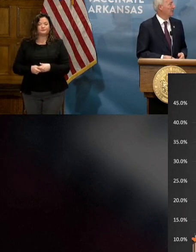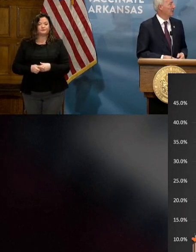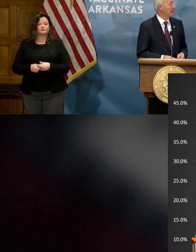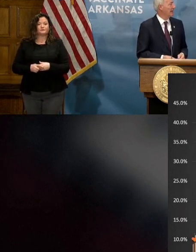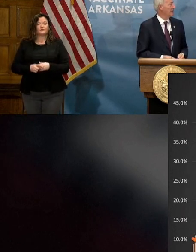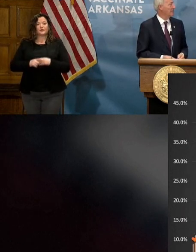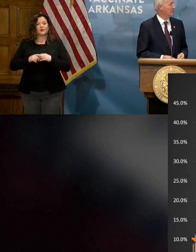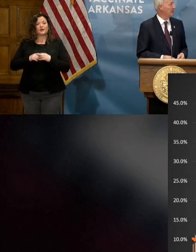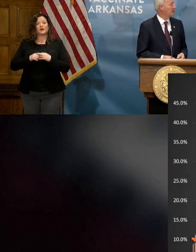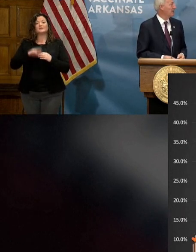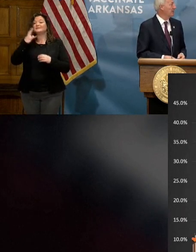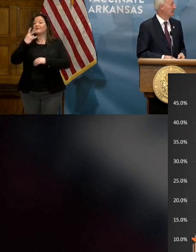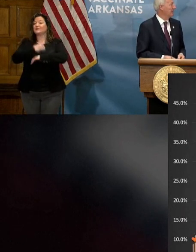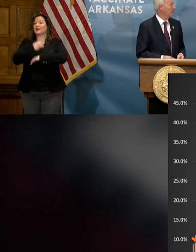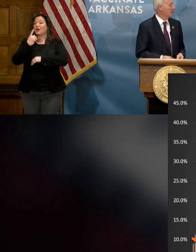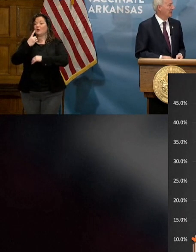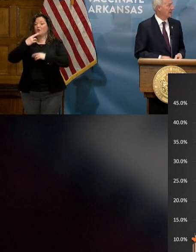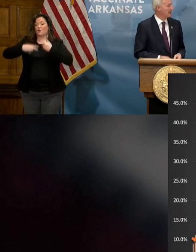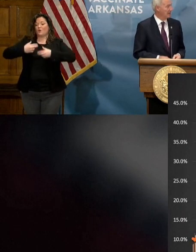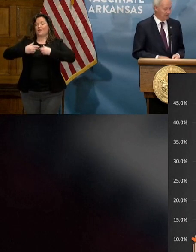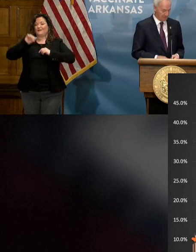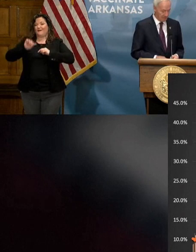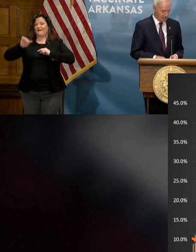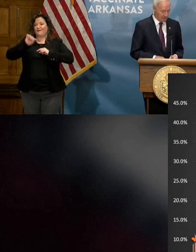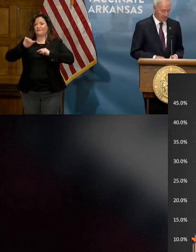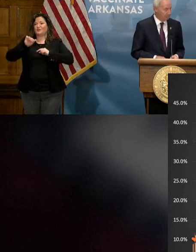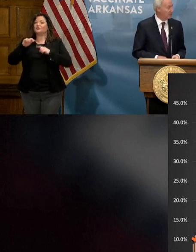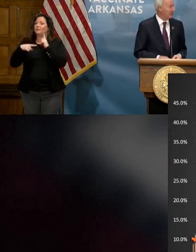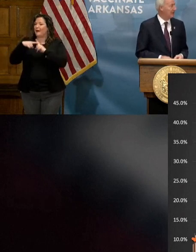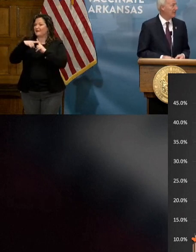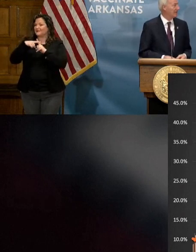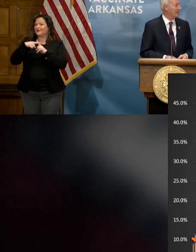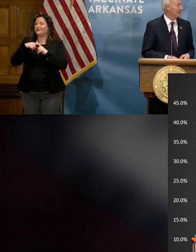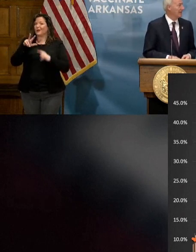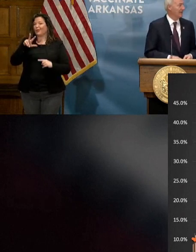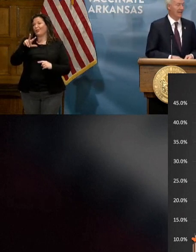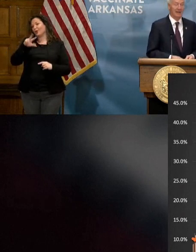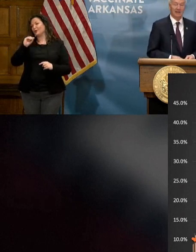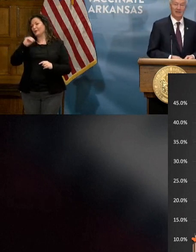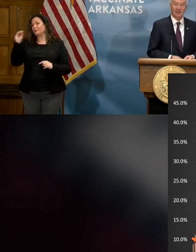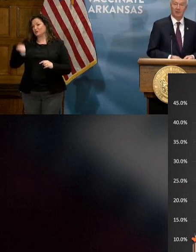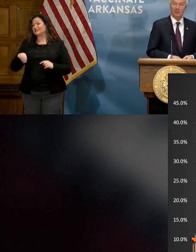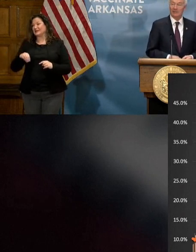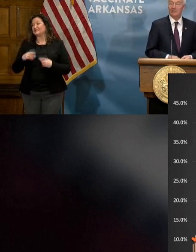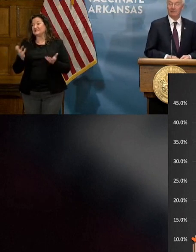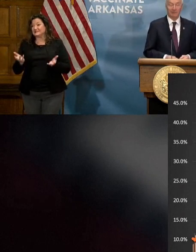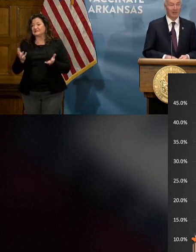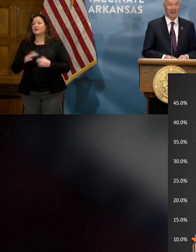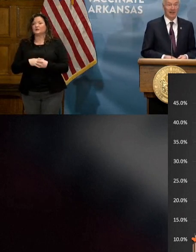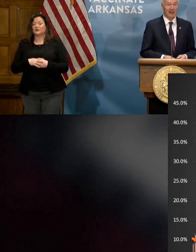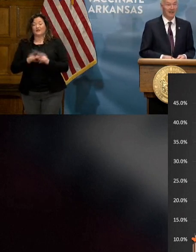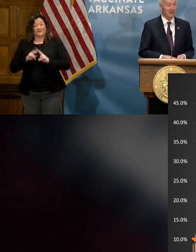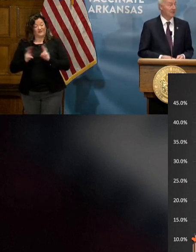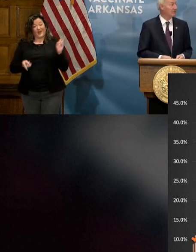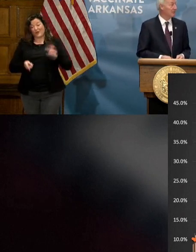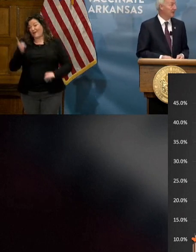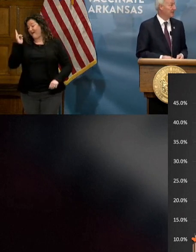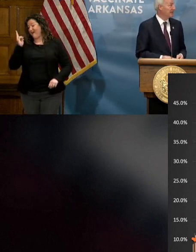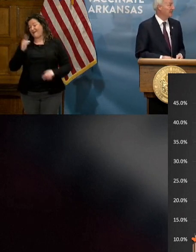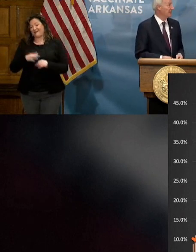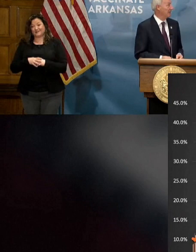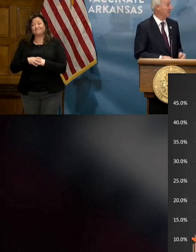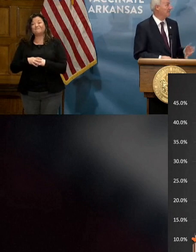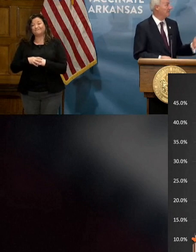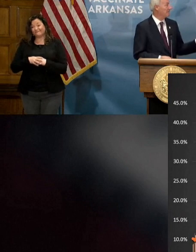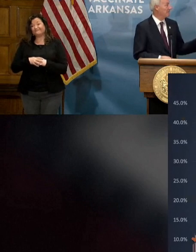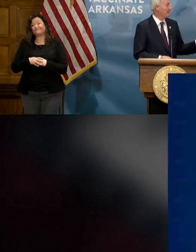7-day rolling average of positivity, we're at 30%. So it's very high in terms of